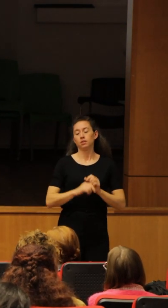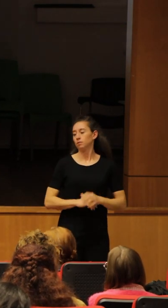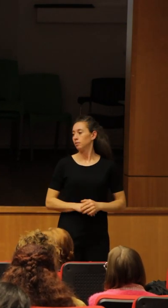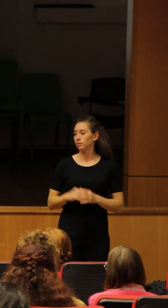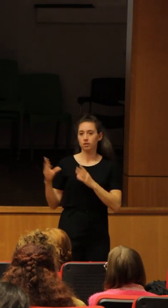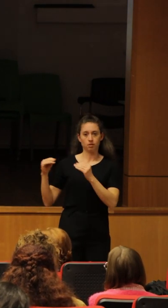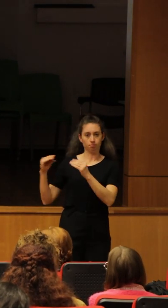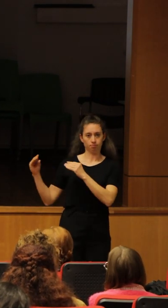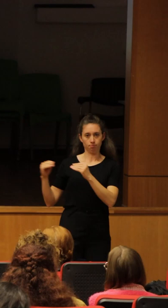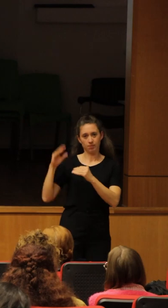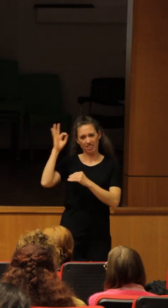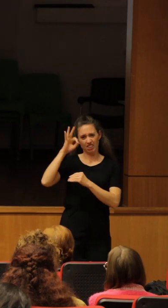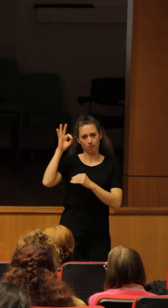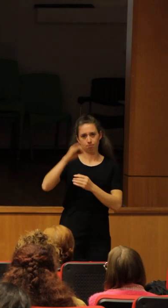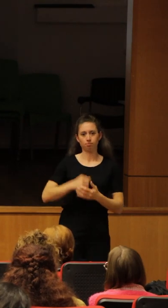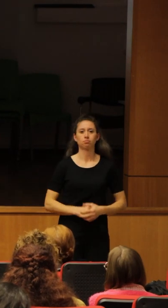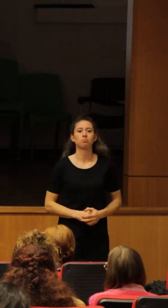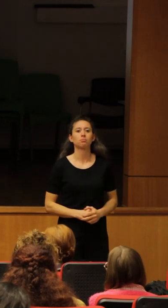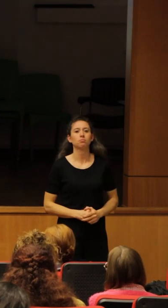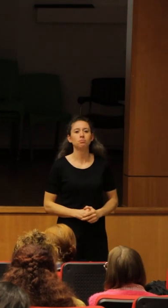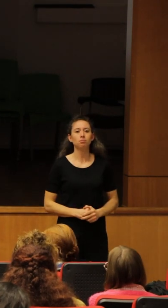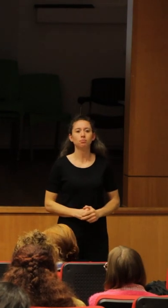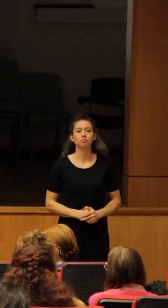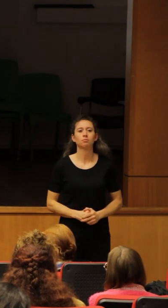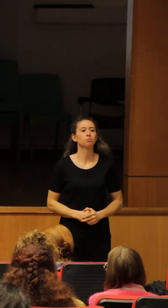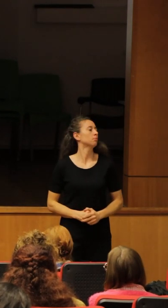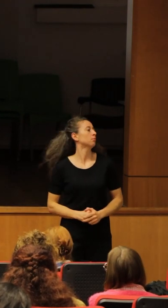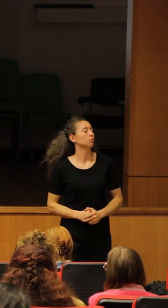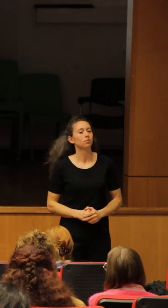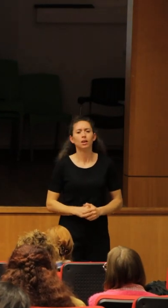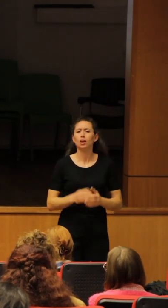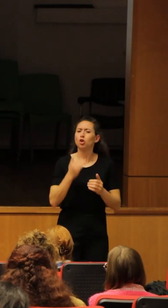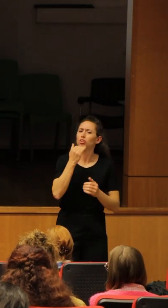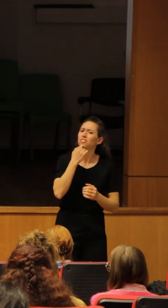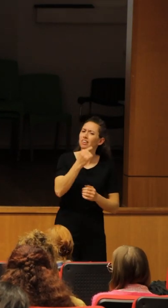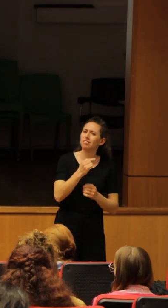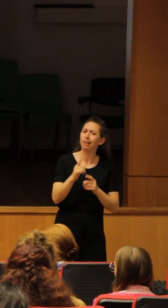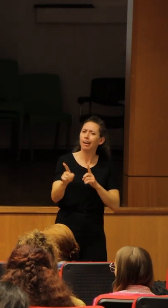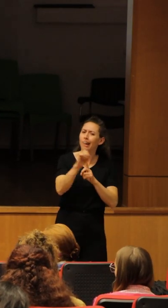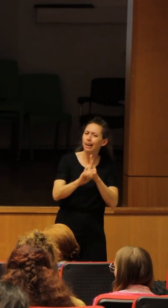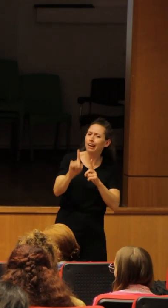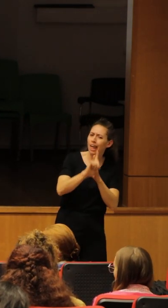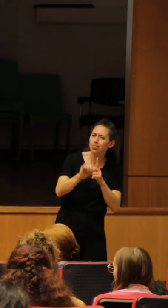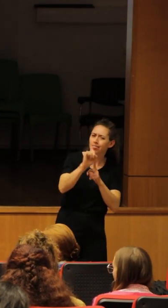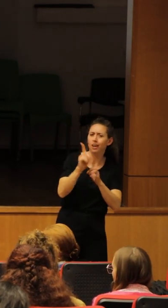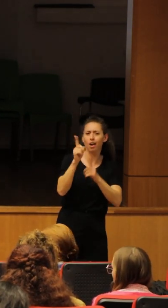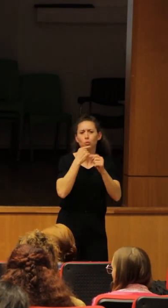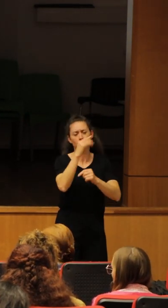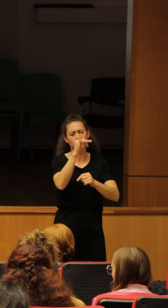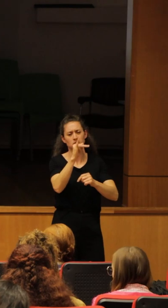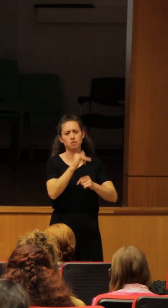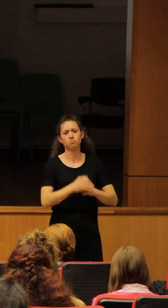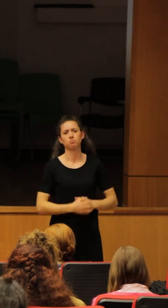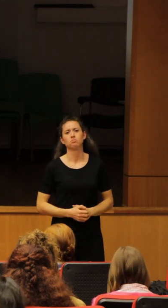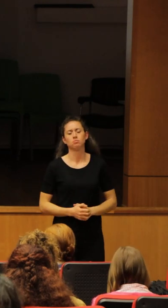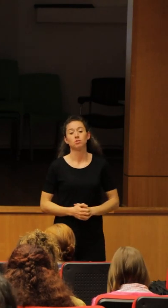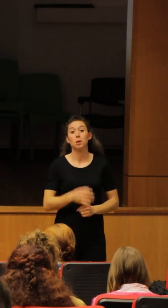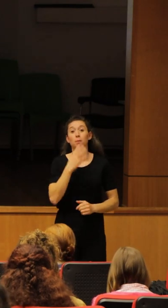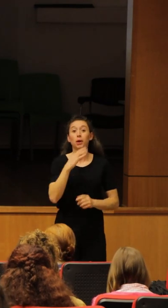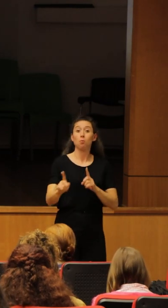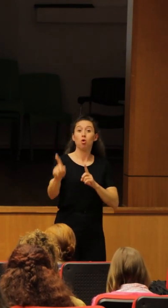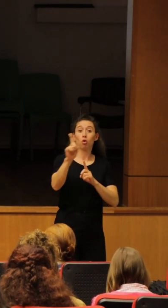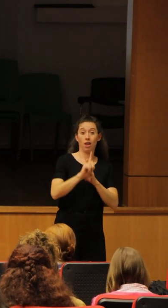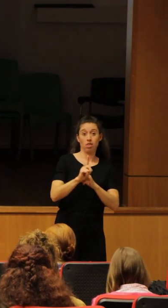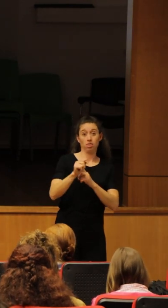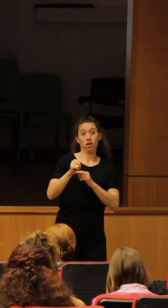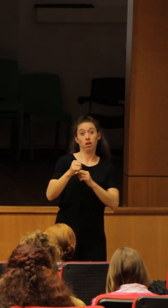how patient, you say now? Say yo ya hice cliente y me tomato, no sé si client, se dice hoy día en psicología, es lo mismo. Yeah. Cuando el cliente